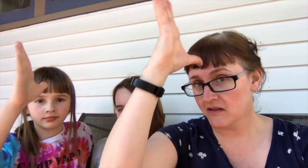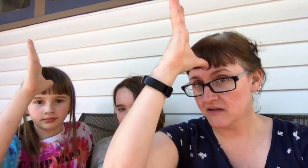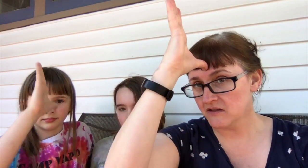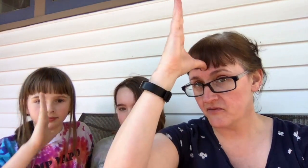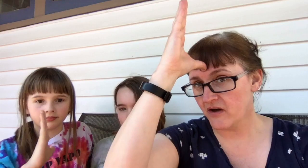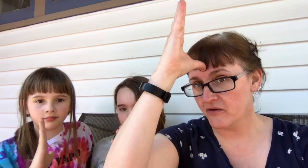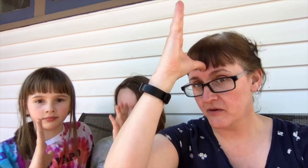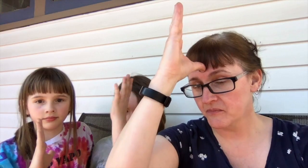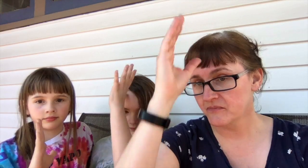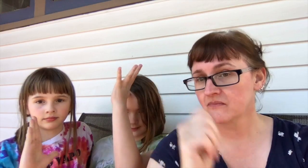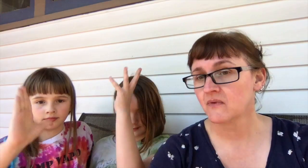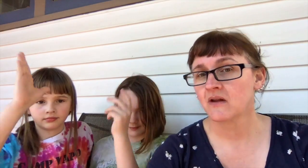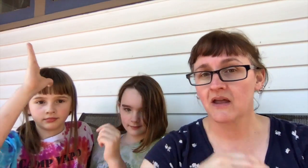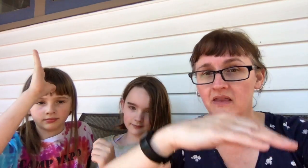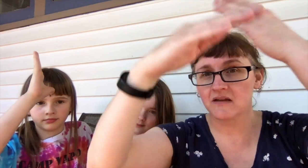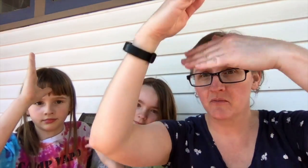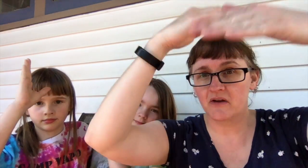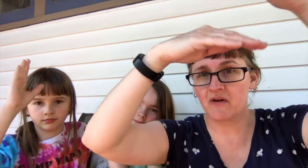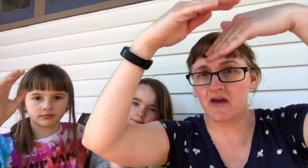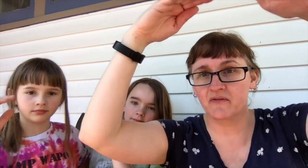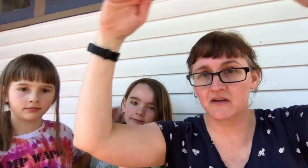and this is Father. And then we have Heaven.